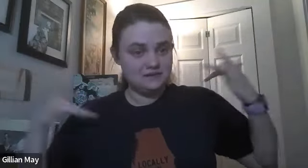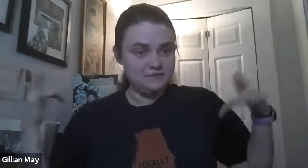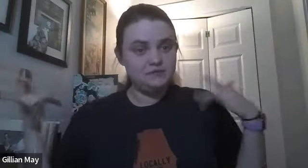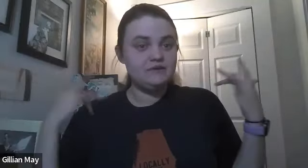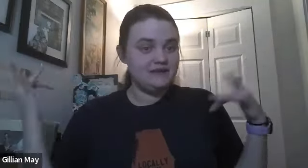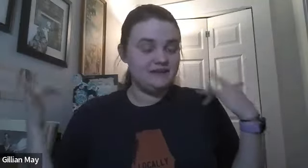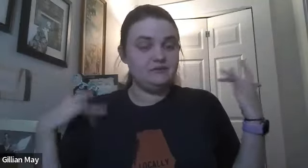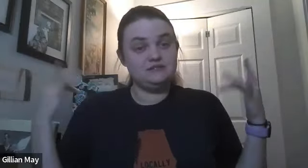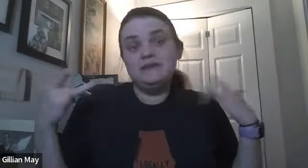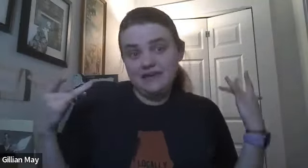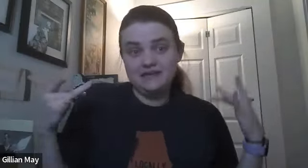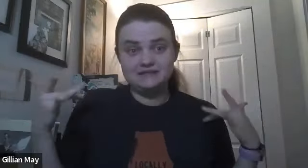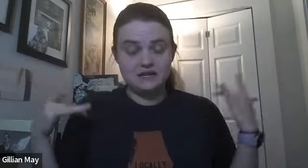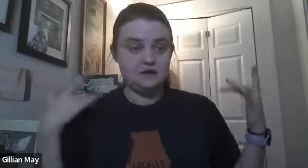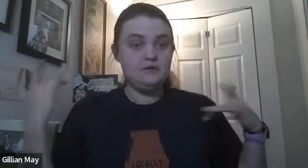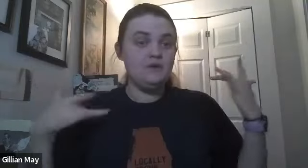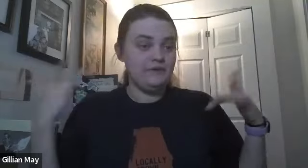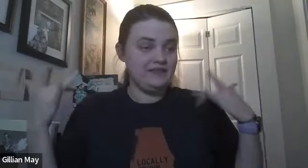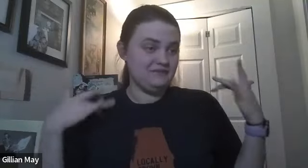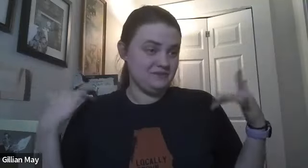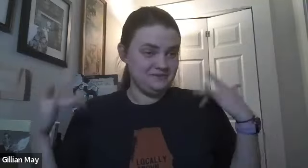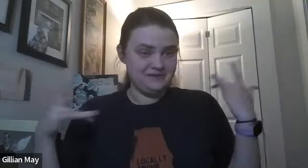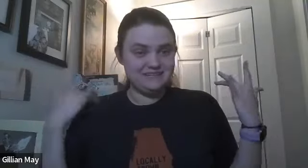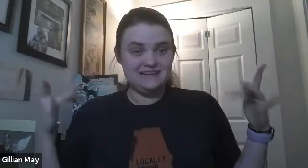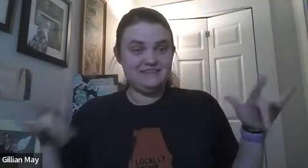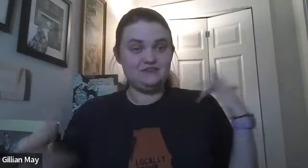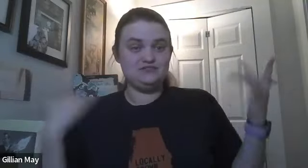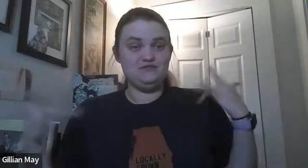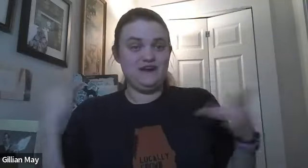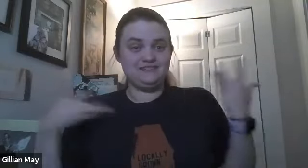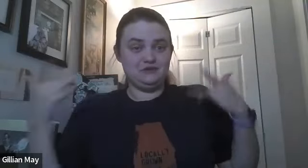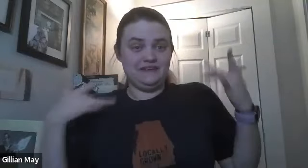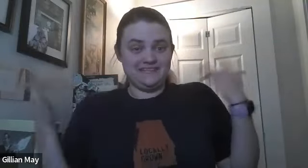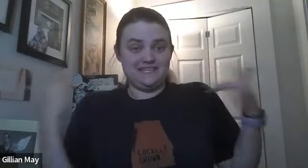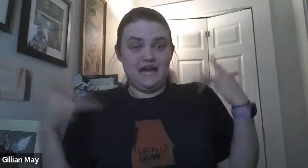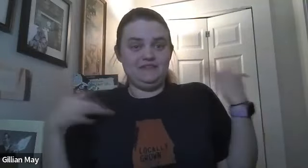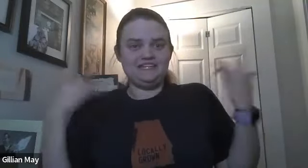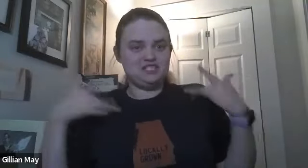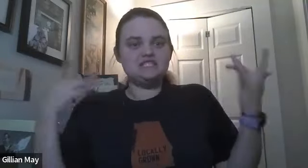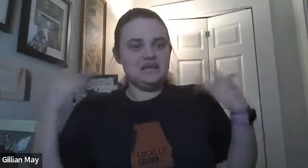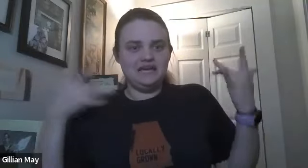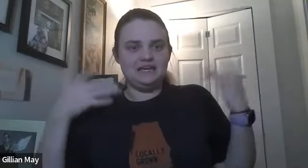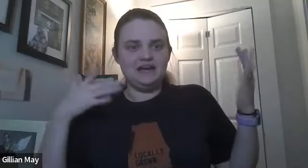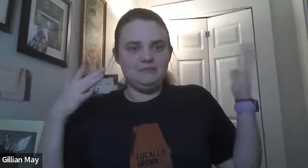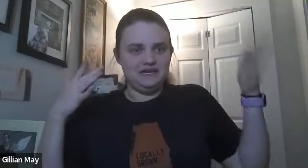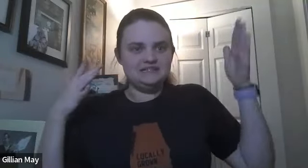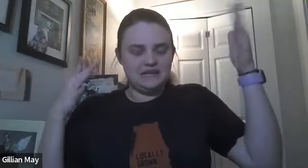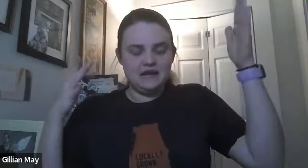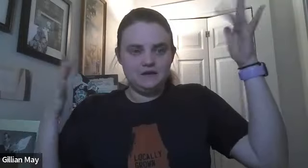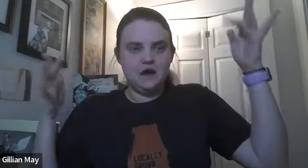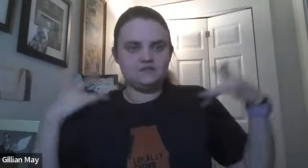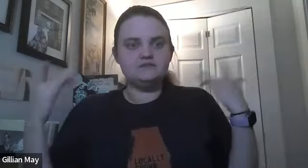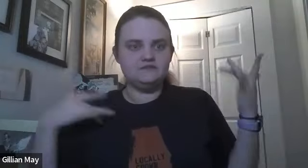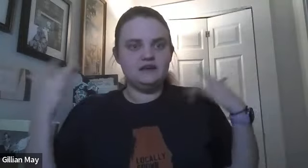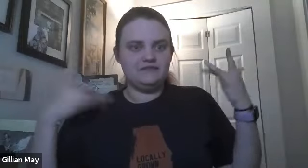Some people when they get, or some kids, I know when they get really, really excited, they go so fast. They're like this. I mean, like, it's just like, I mean, it's like a helicopter flying that